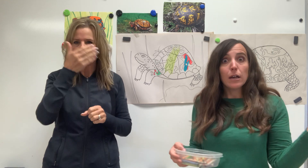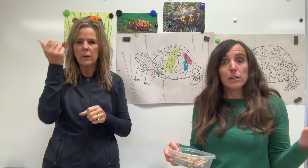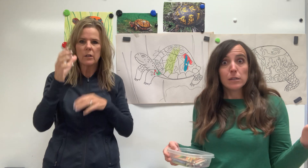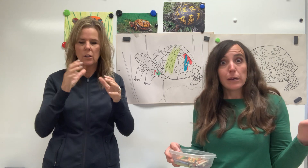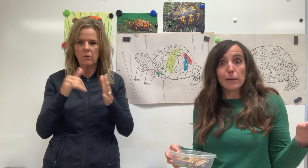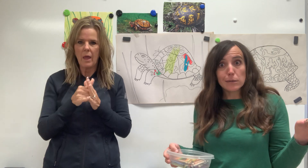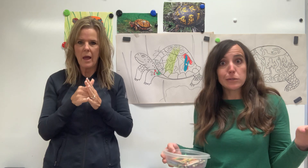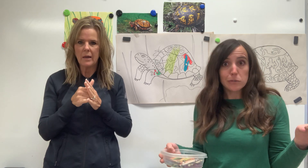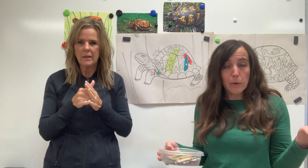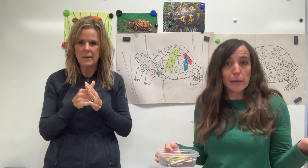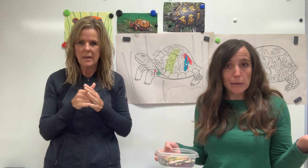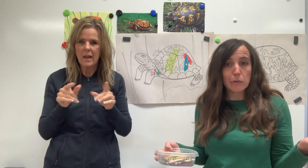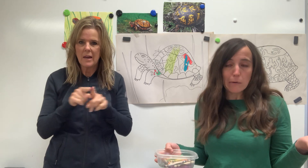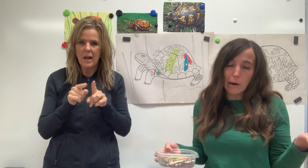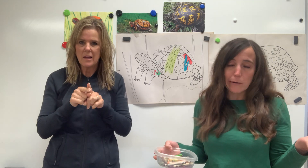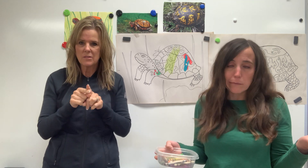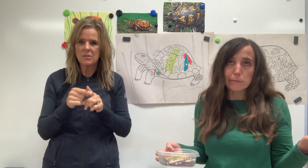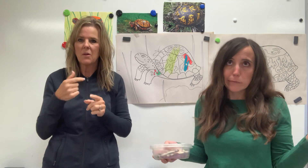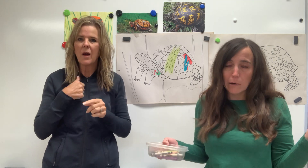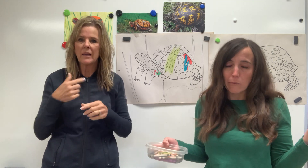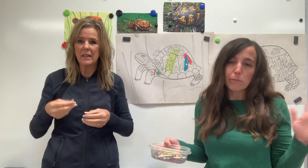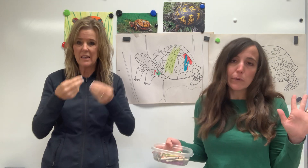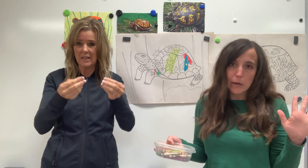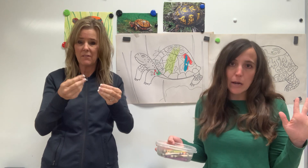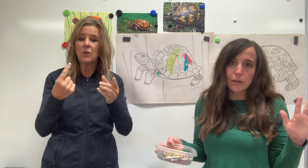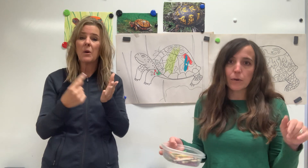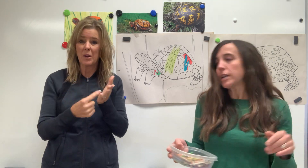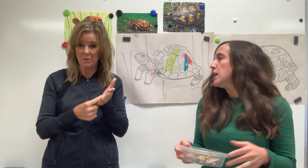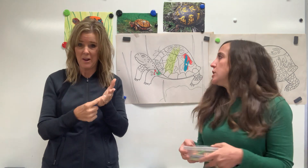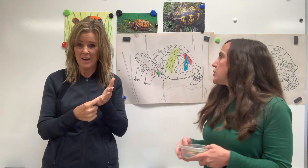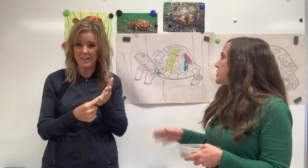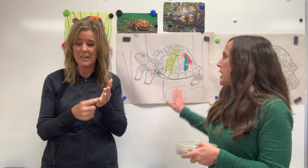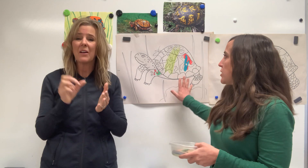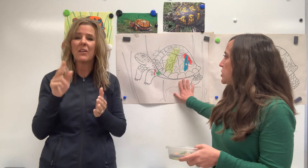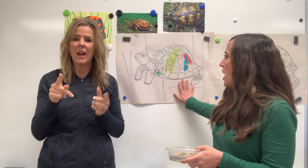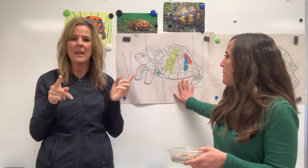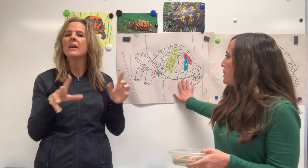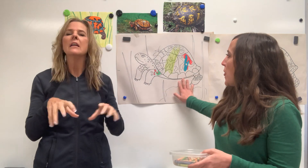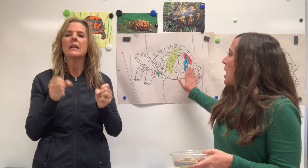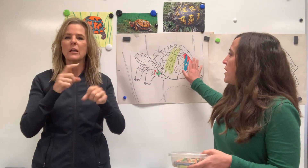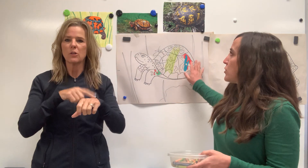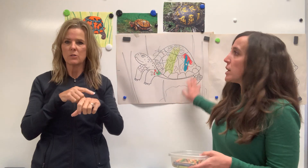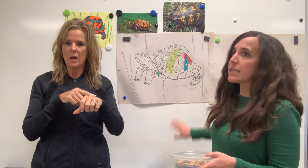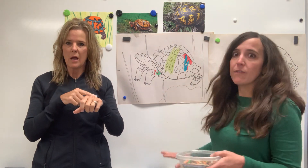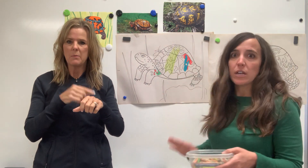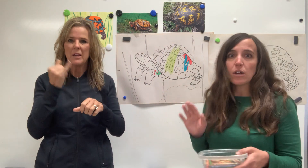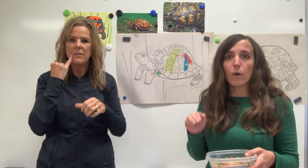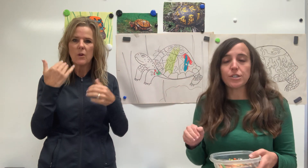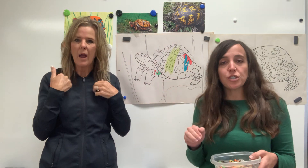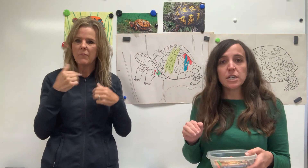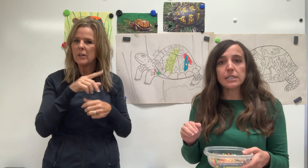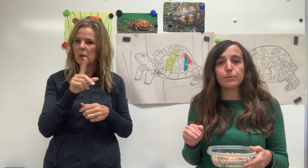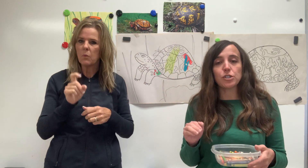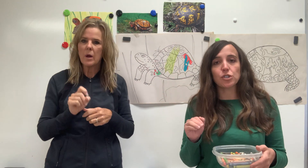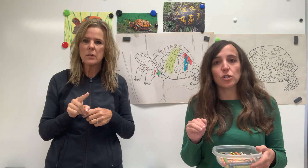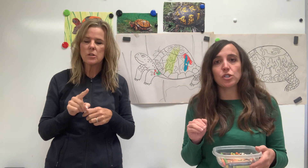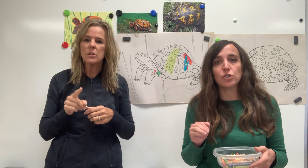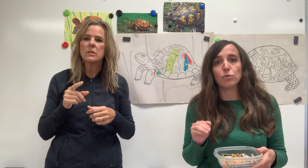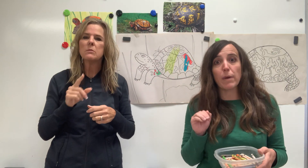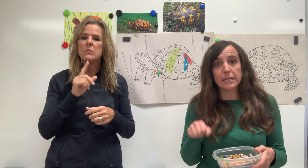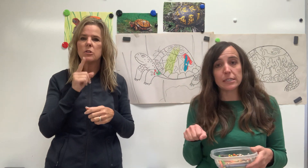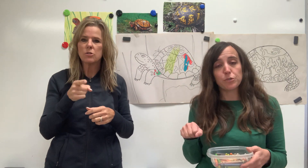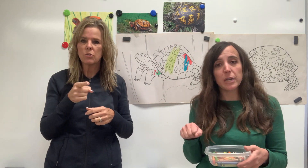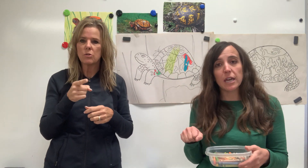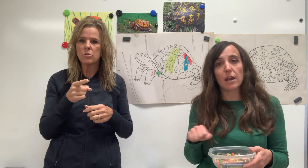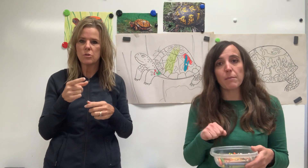that. And also so I can give you a grade. So you gotta do it. So take your time. If you guys have any questions, be sure